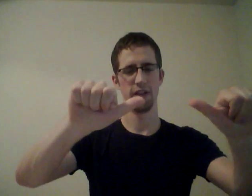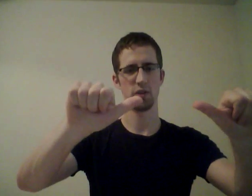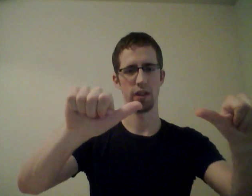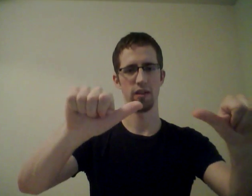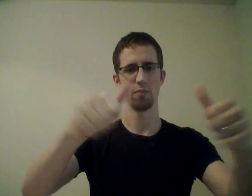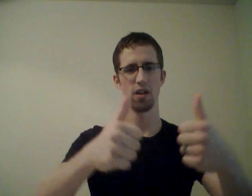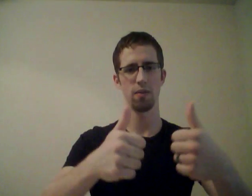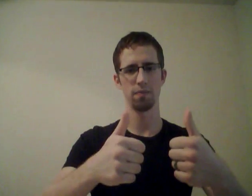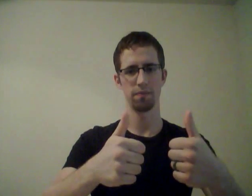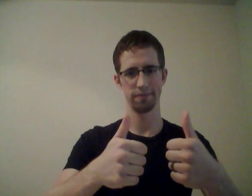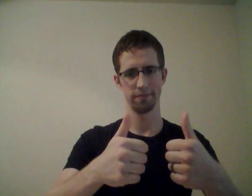Fists with thumbs up,